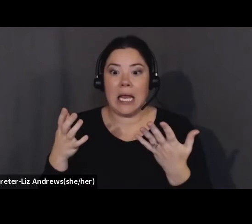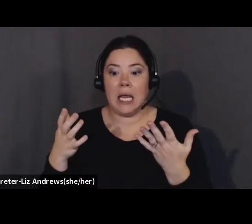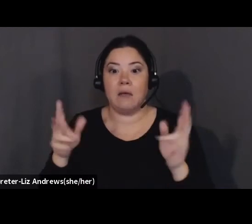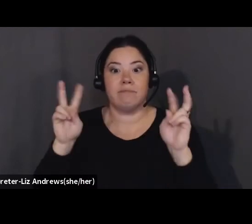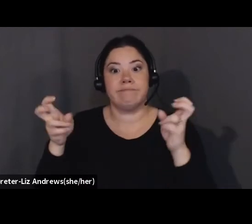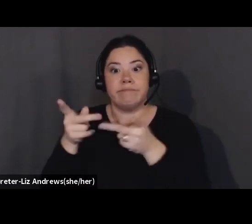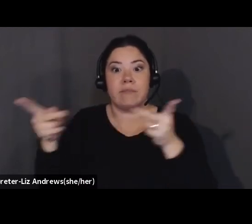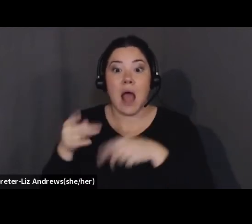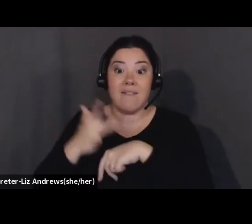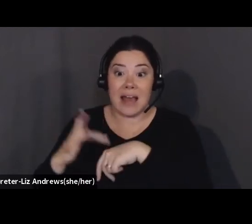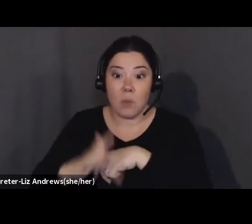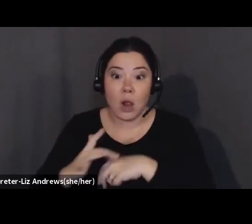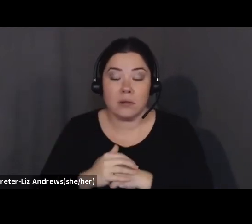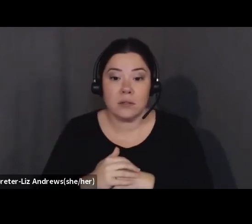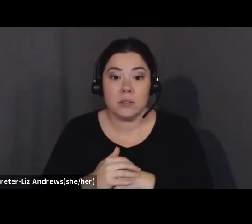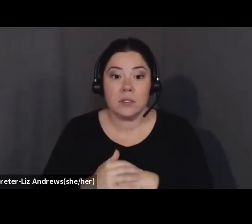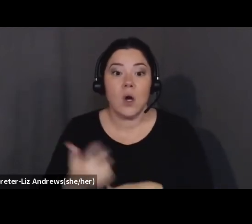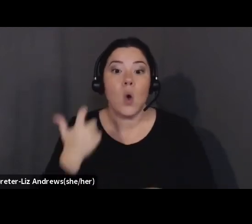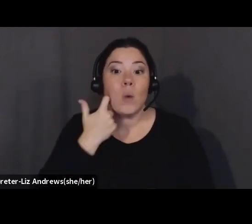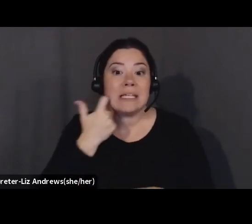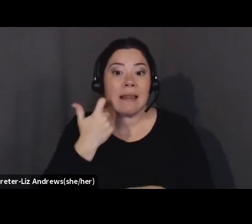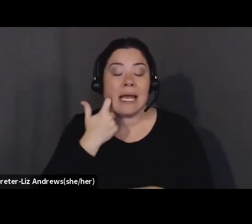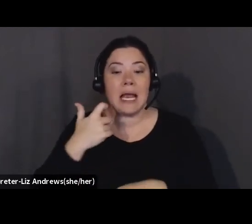few years ago, a whistleblower revealed that